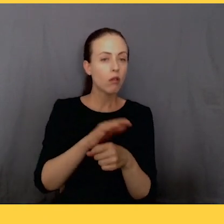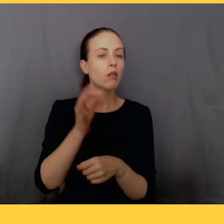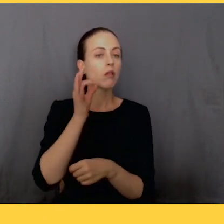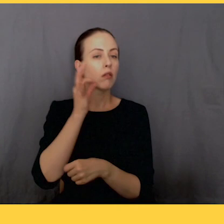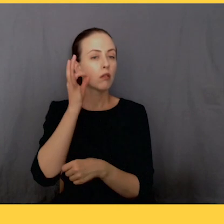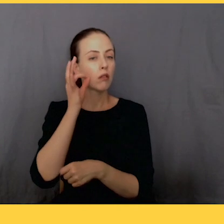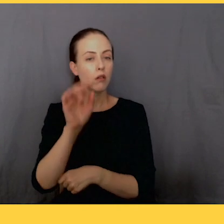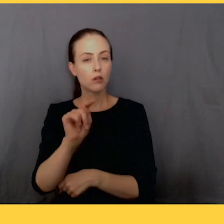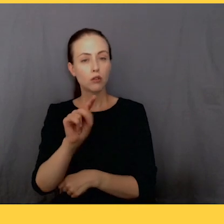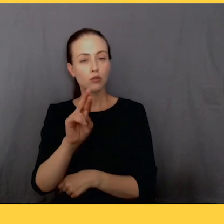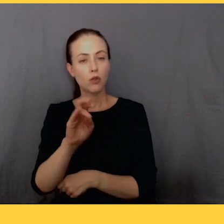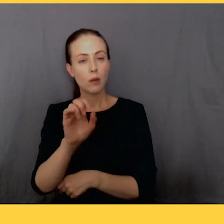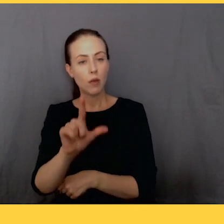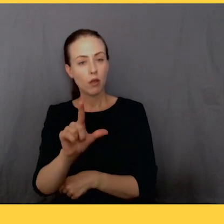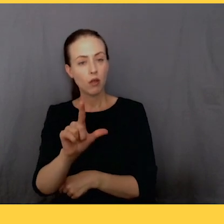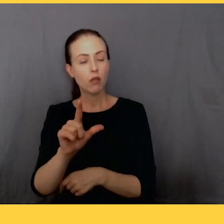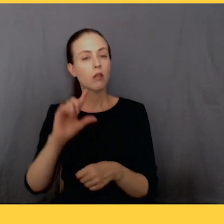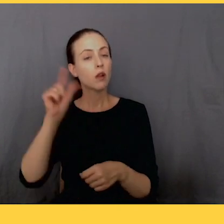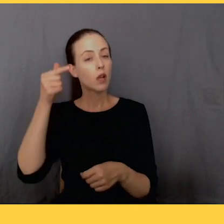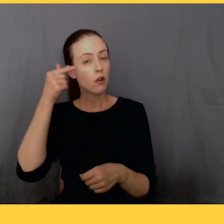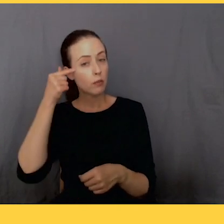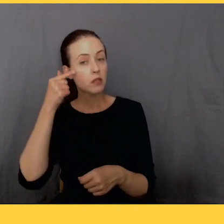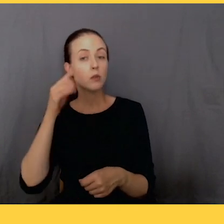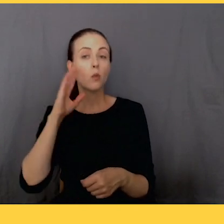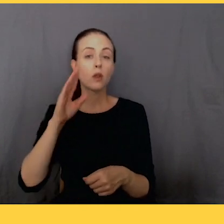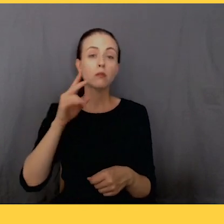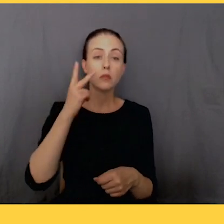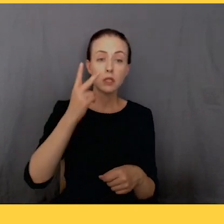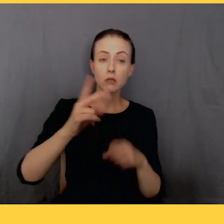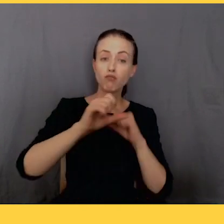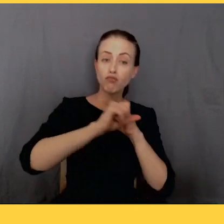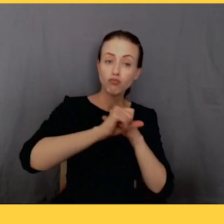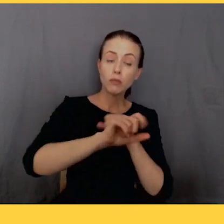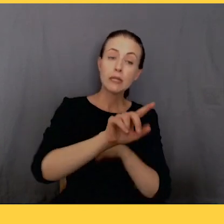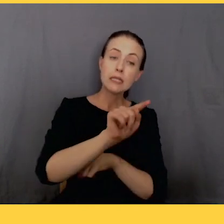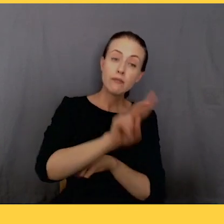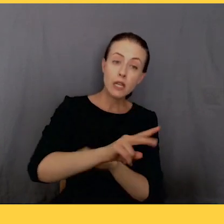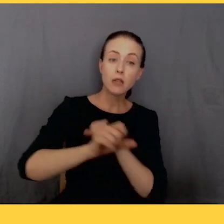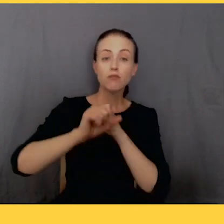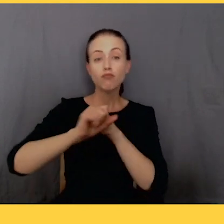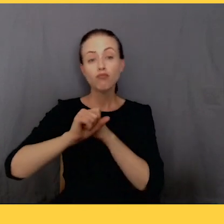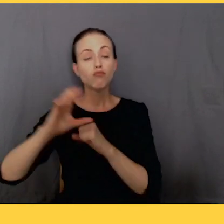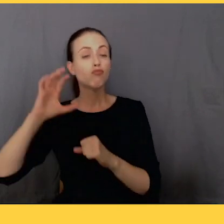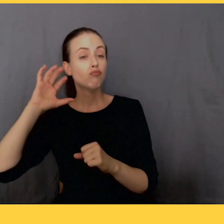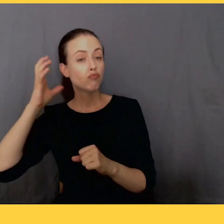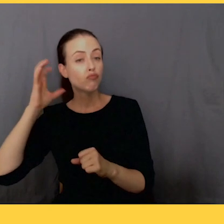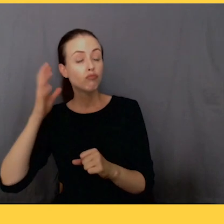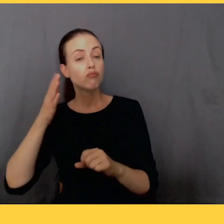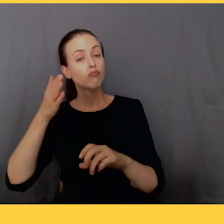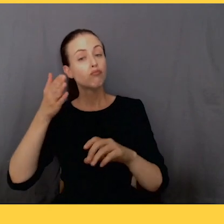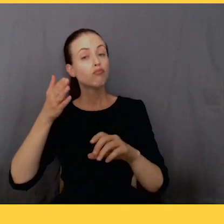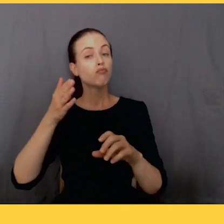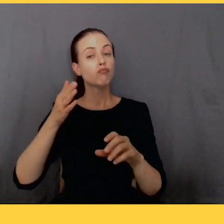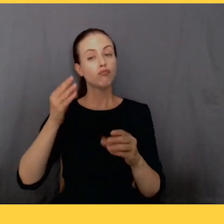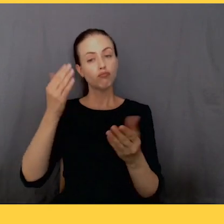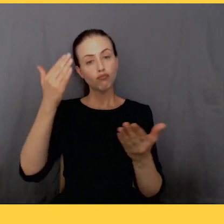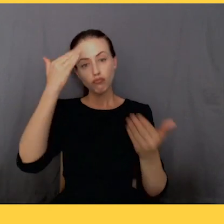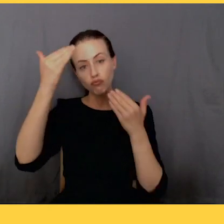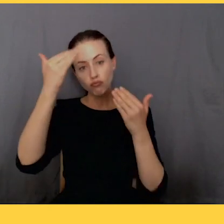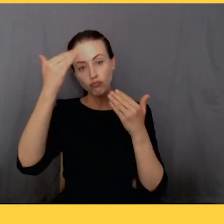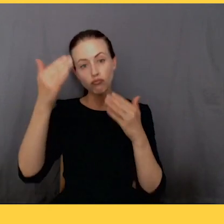see advertising on both radio and digital to improve education of what a PSPS is